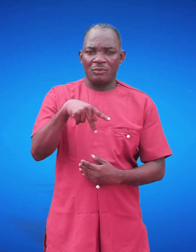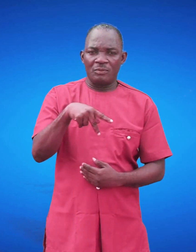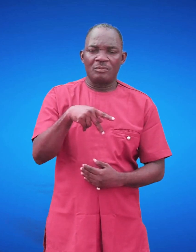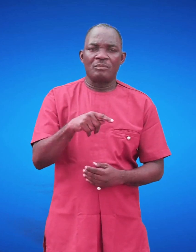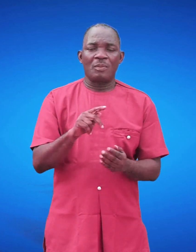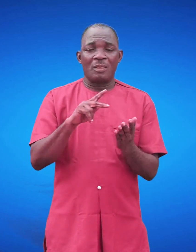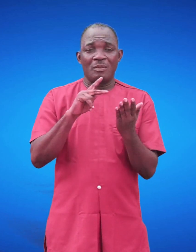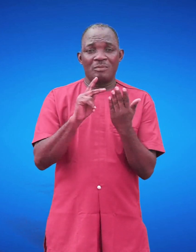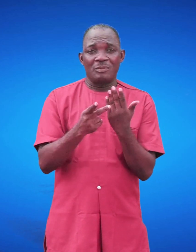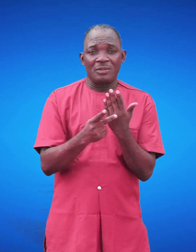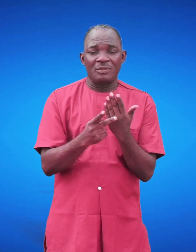pages